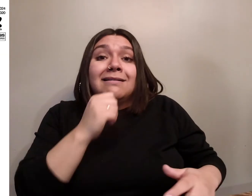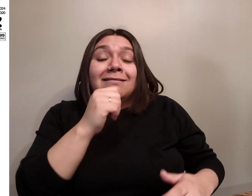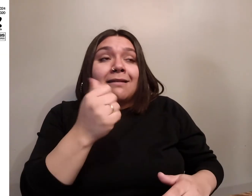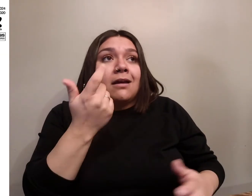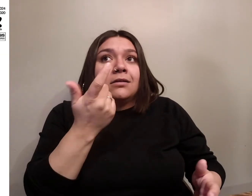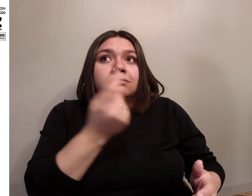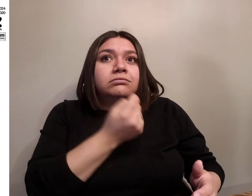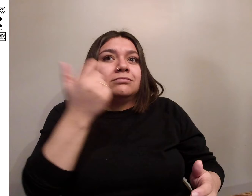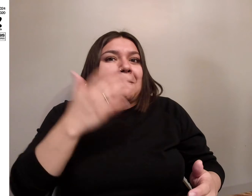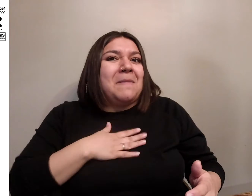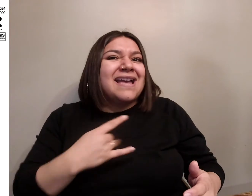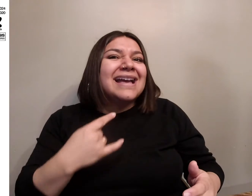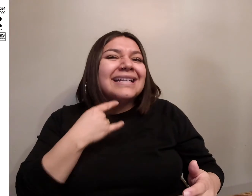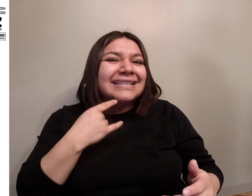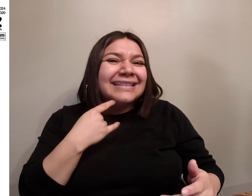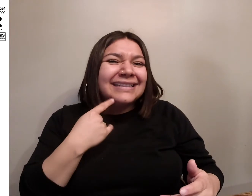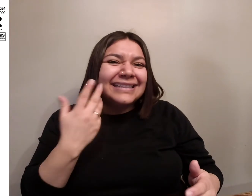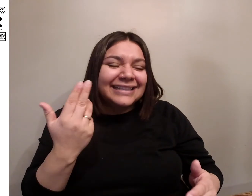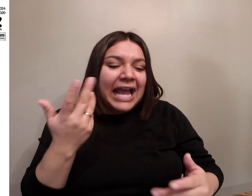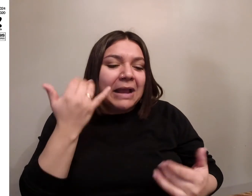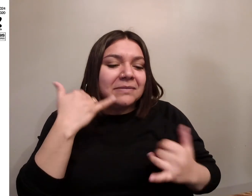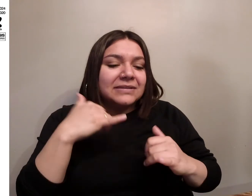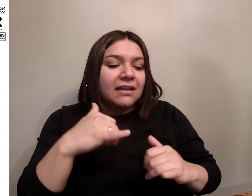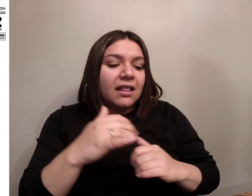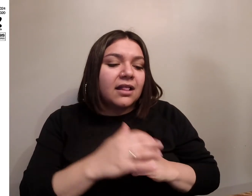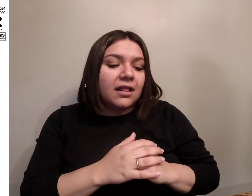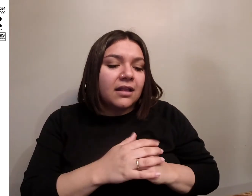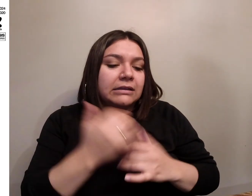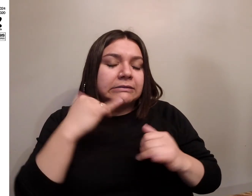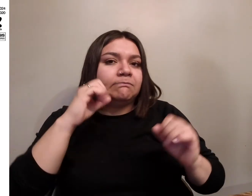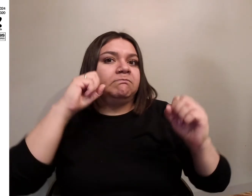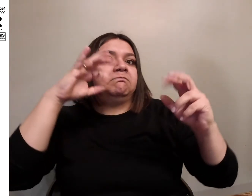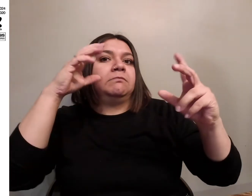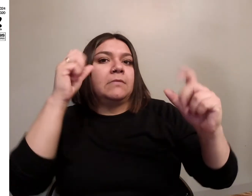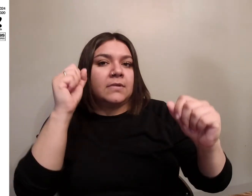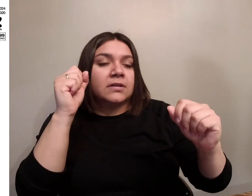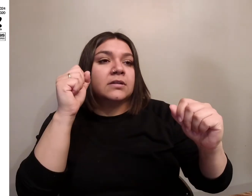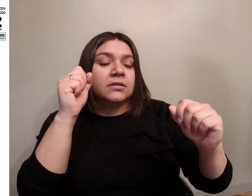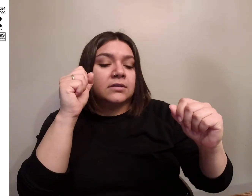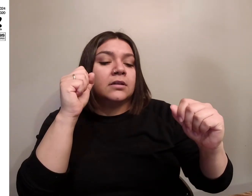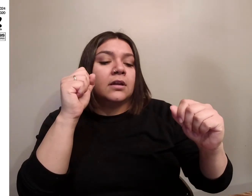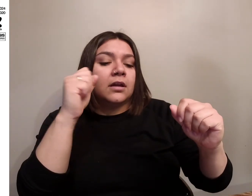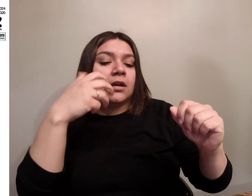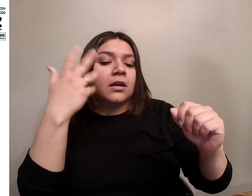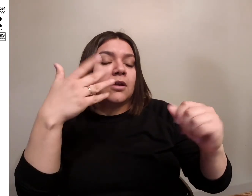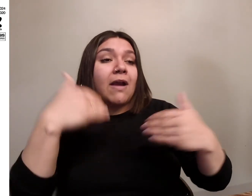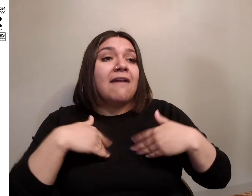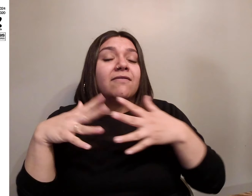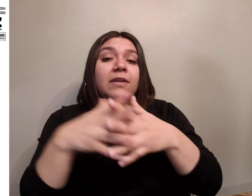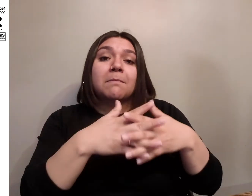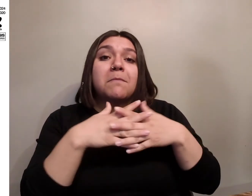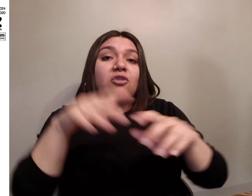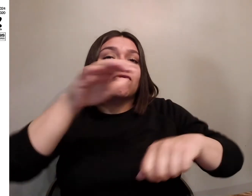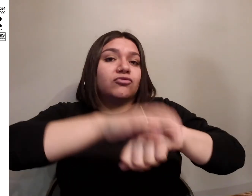this country, and I think not quite having gotten rid of my accent, I am still